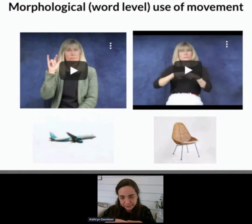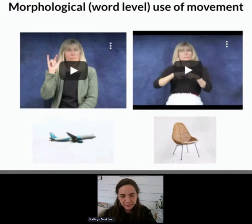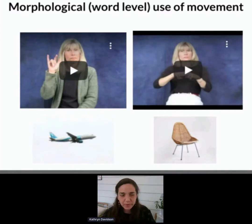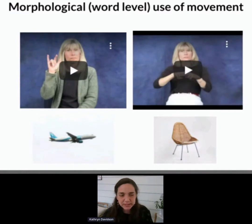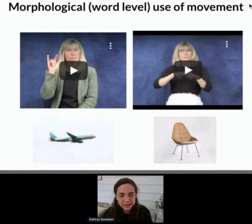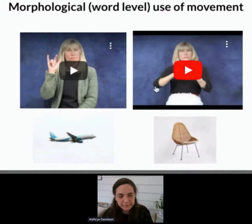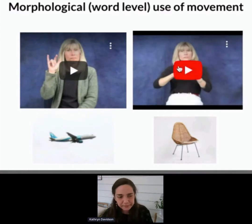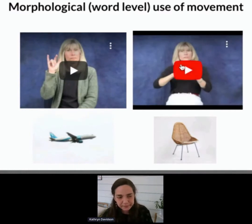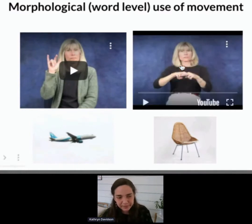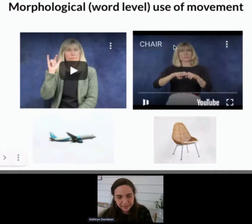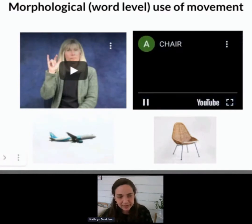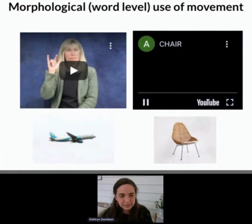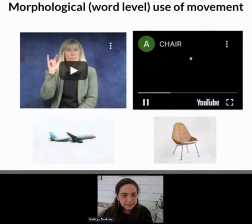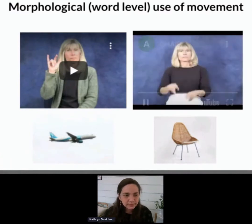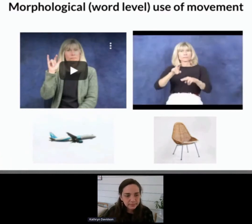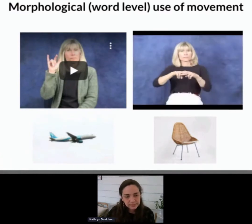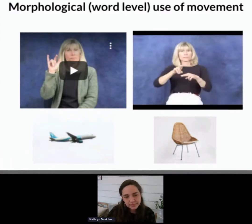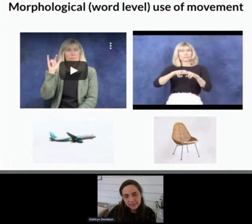Chair. One more time.